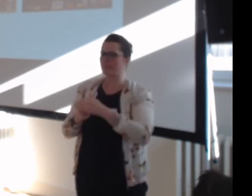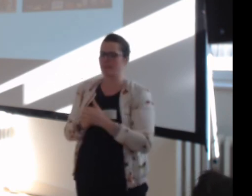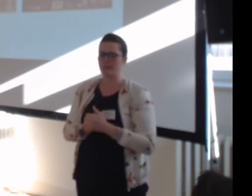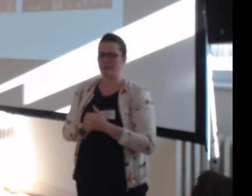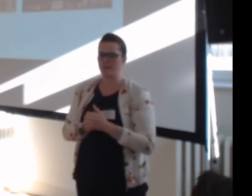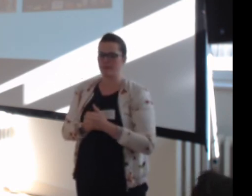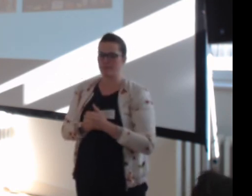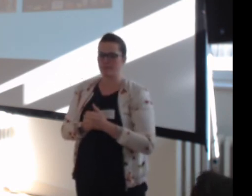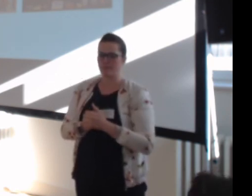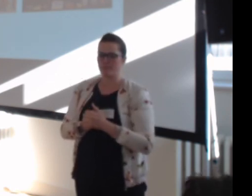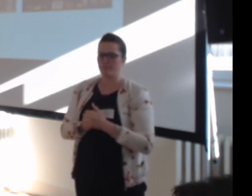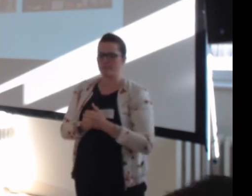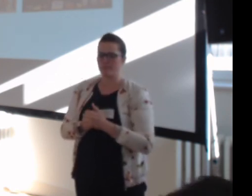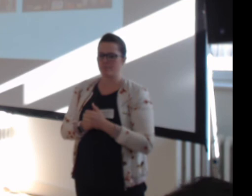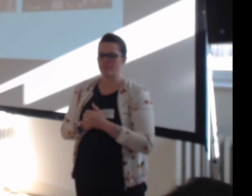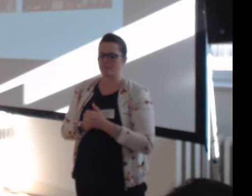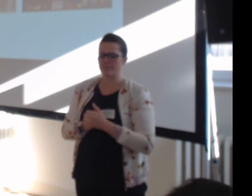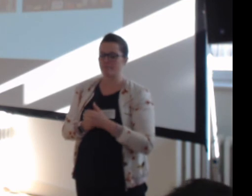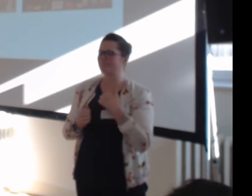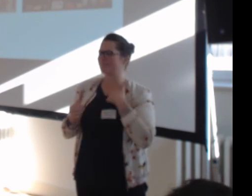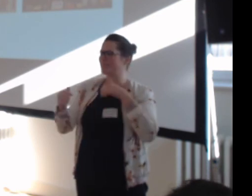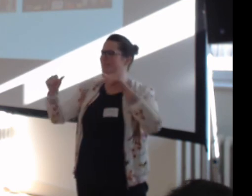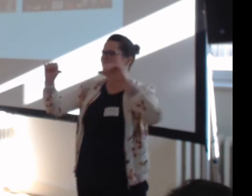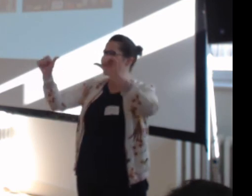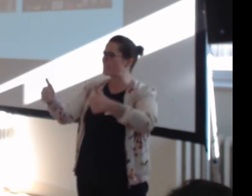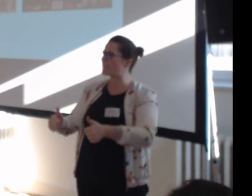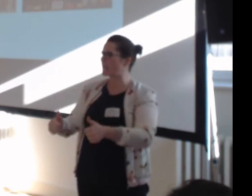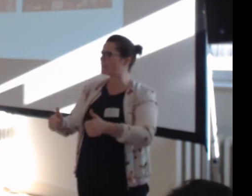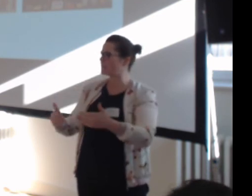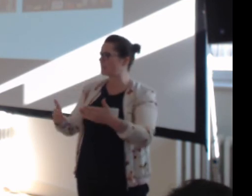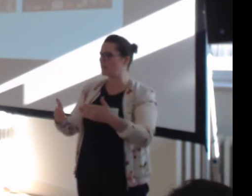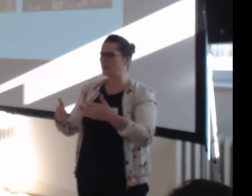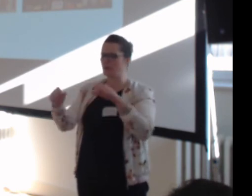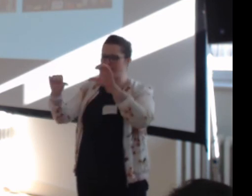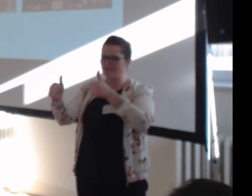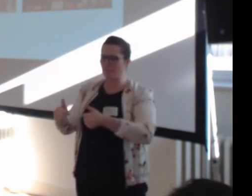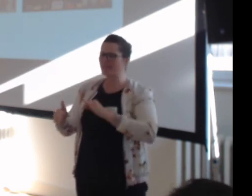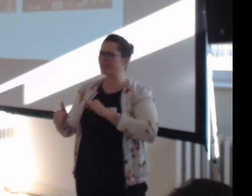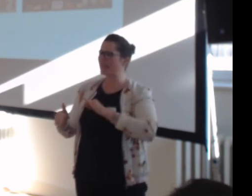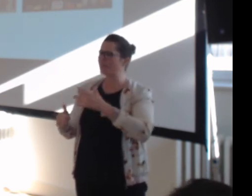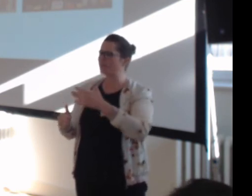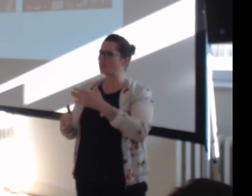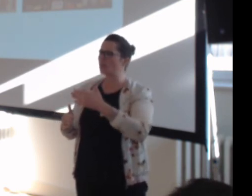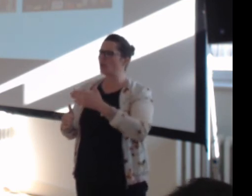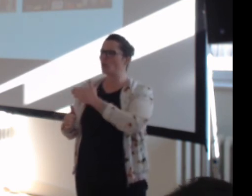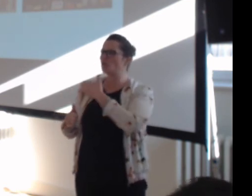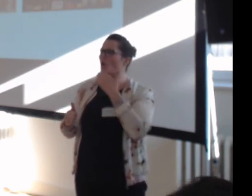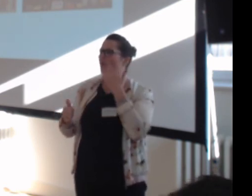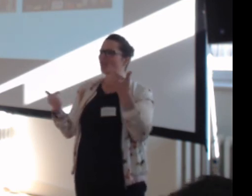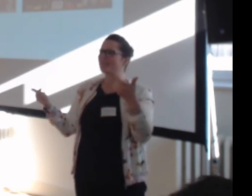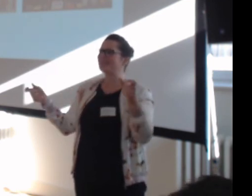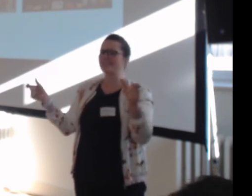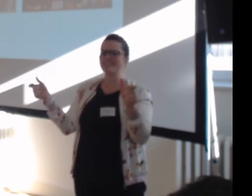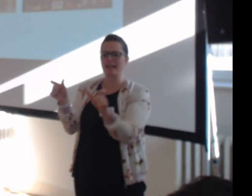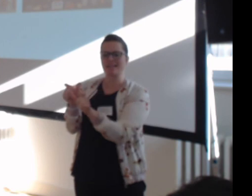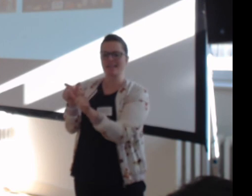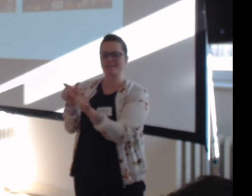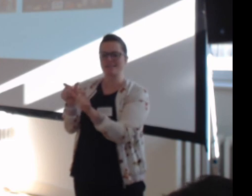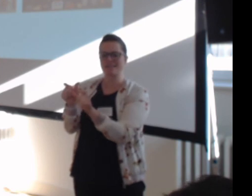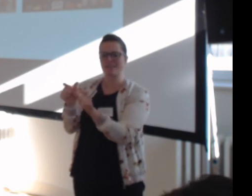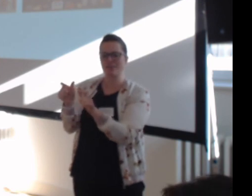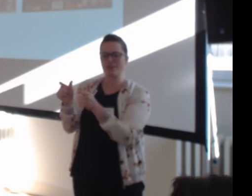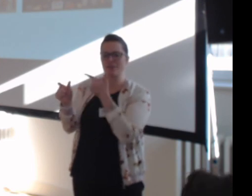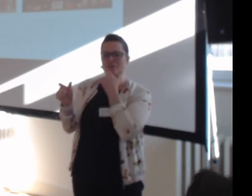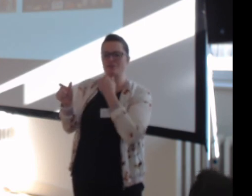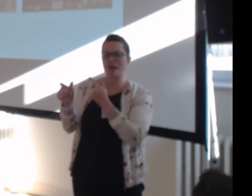use, it was in a template, and the template had a non-dyslexia friendly font. So